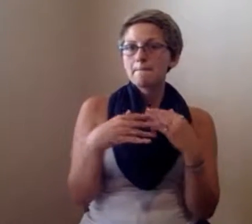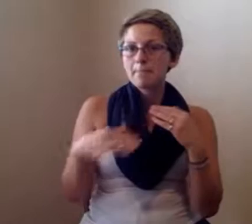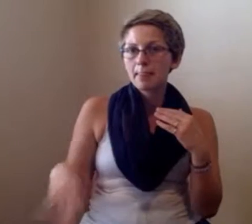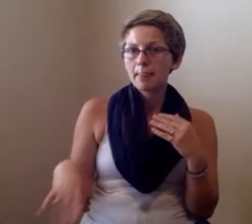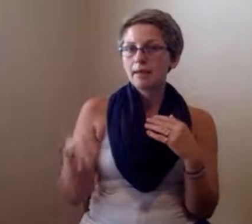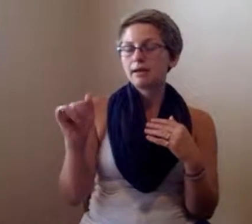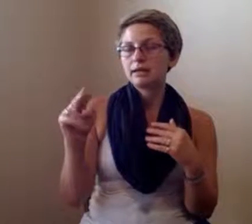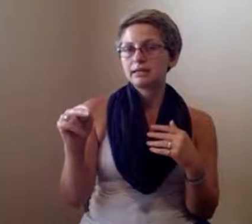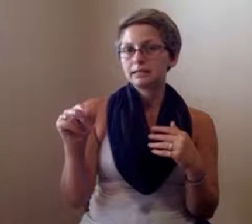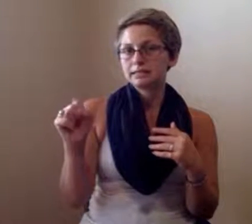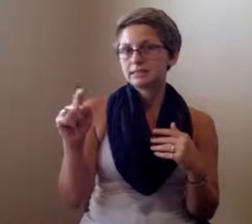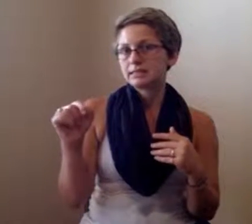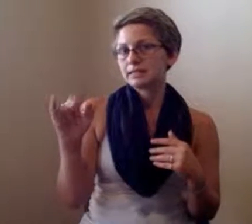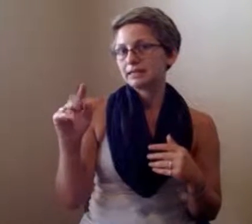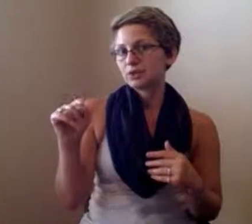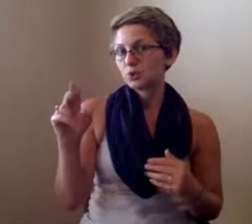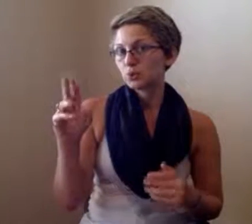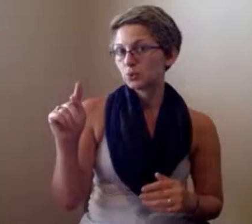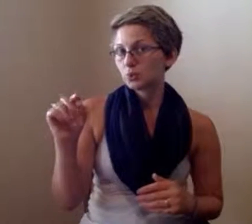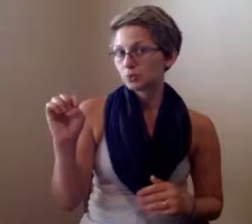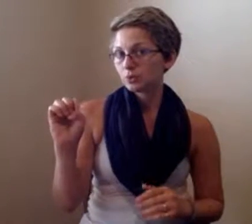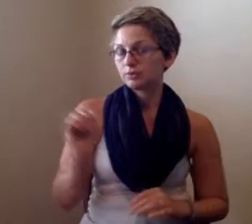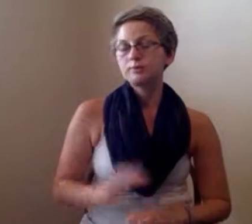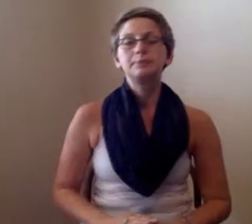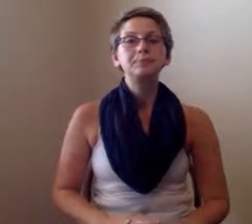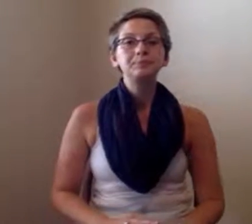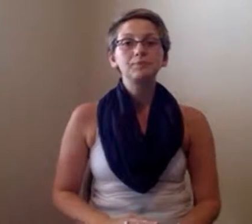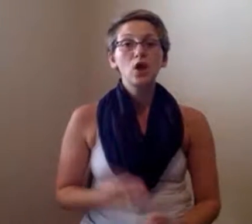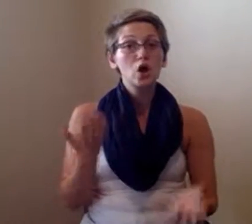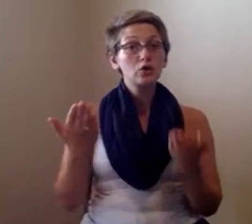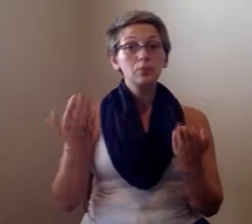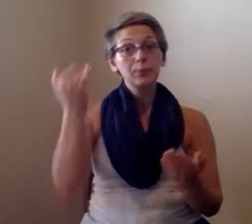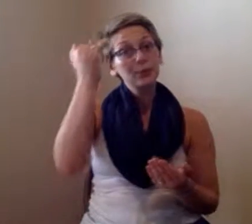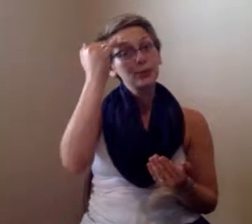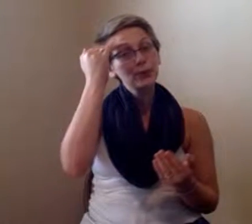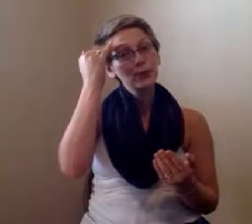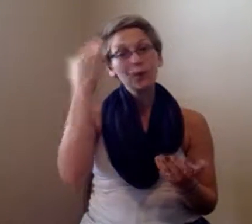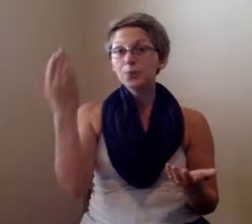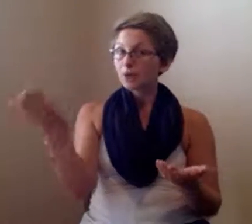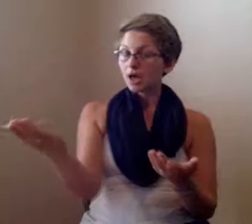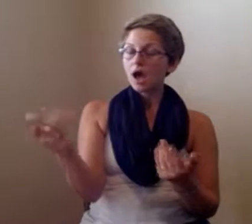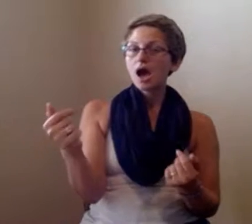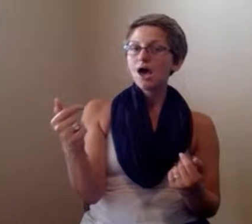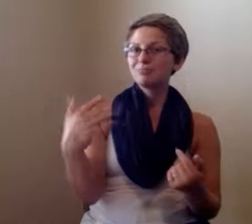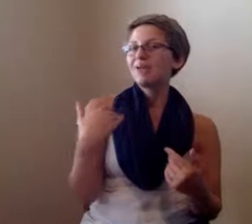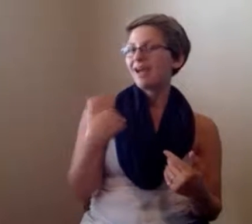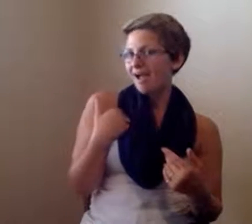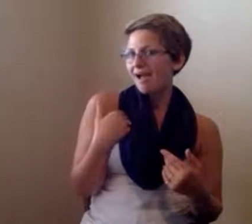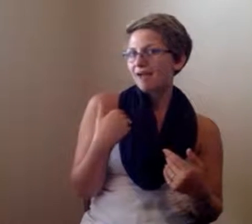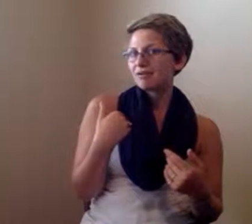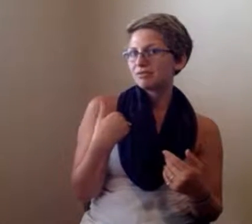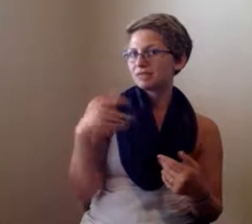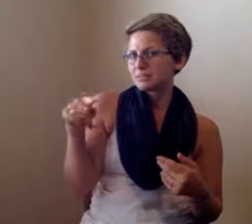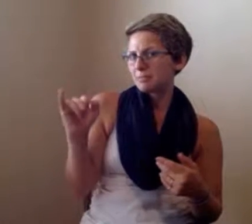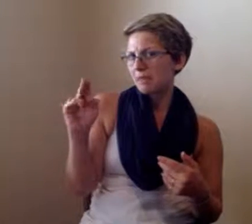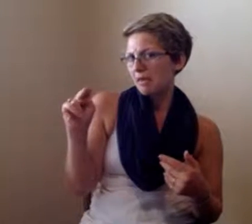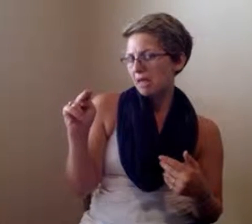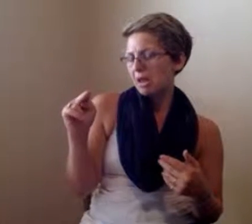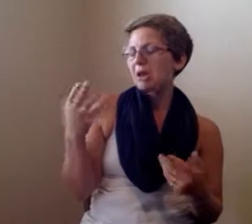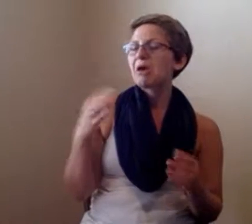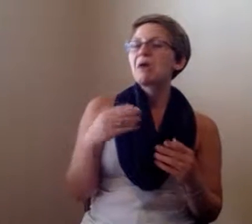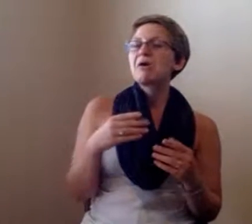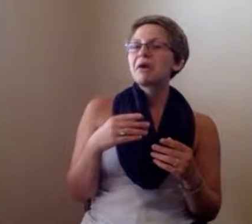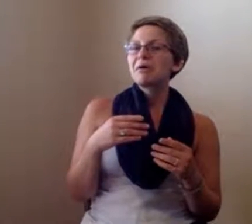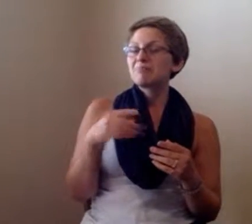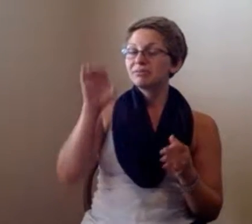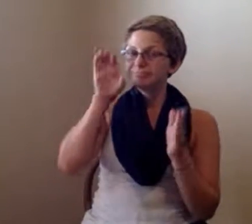nonprofit. So you might have seen this, and I do have this pin, but I'm not wearing it right now. This is the national symbol, is